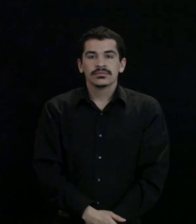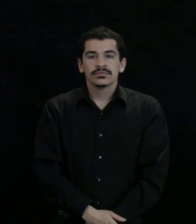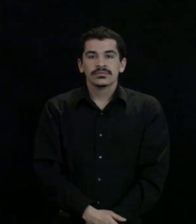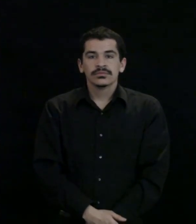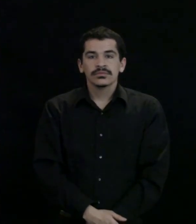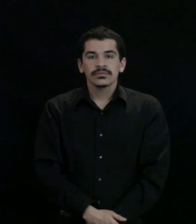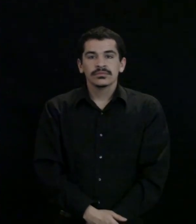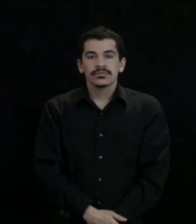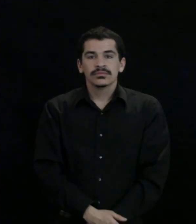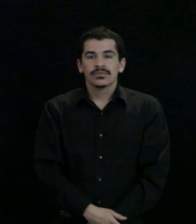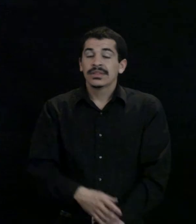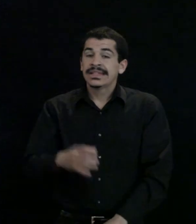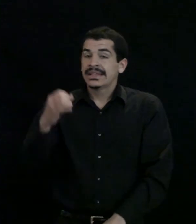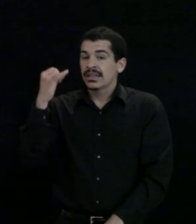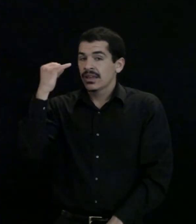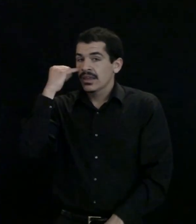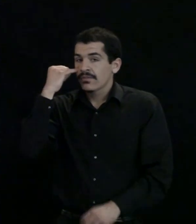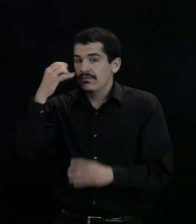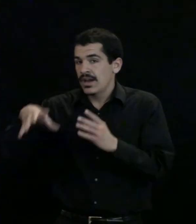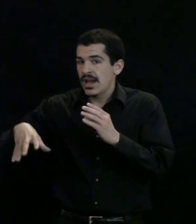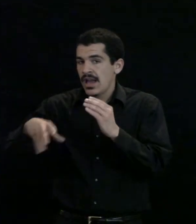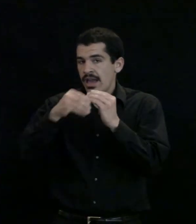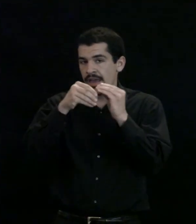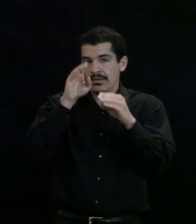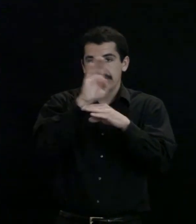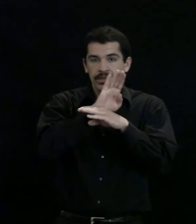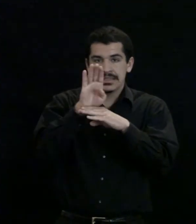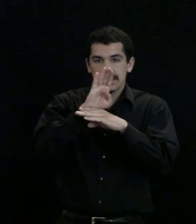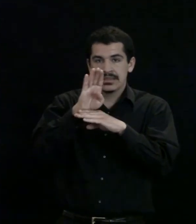If included in the residential building,